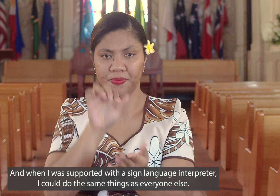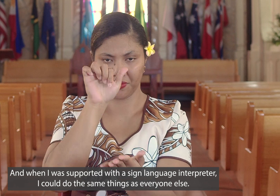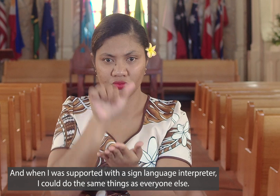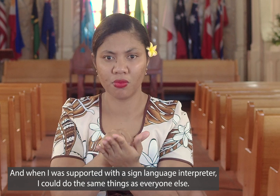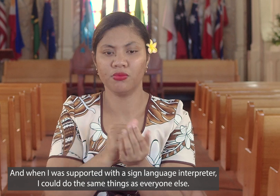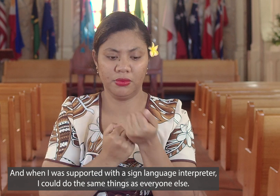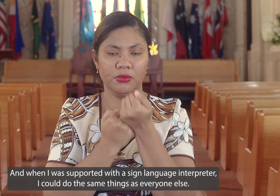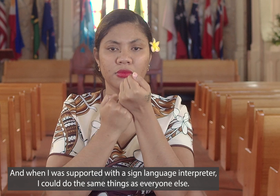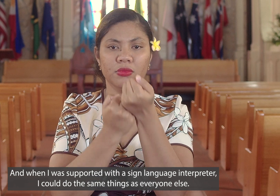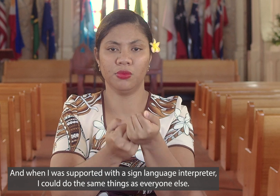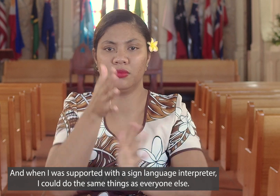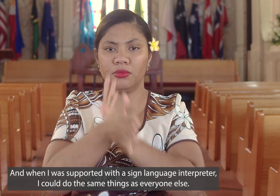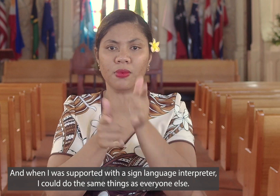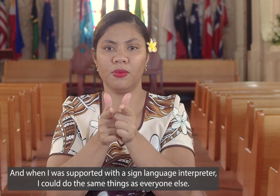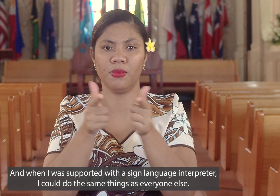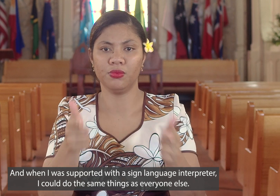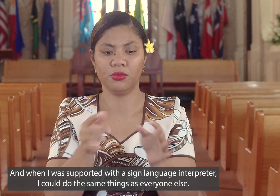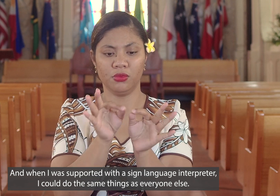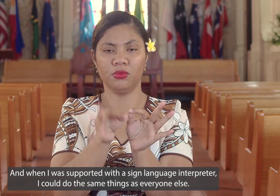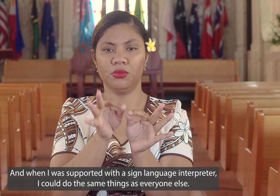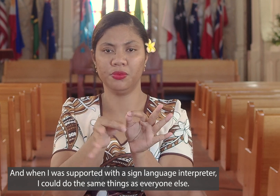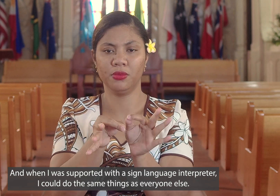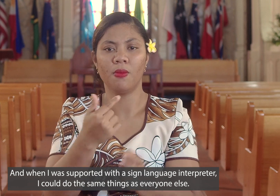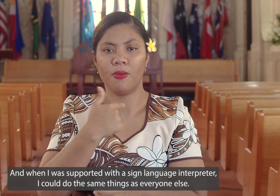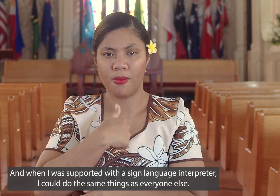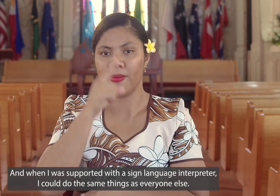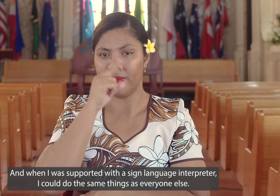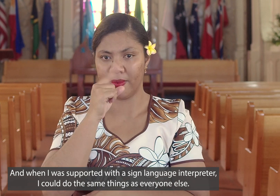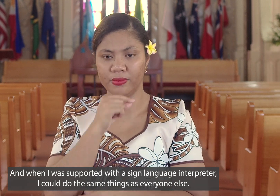I was supported with a sign language interpreter, I could do the same things as everyone else.